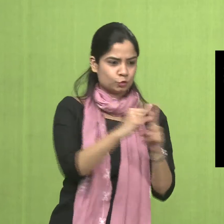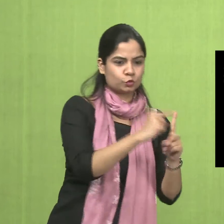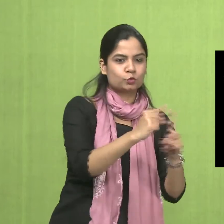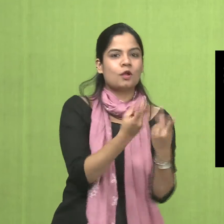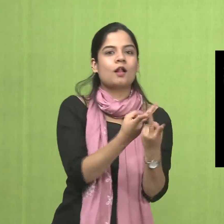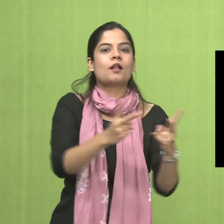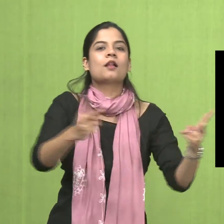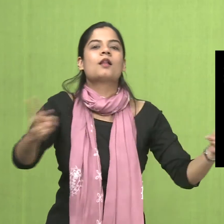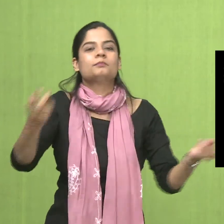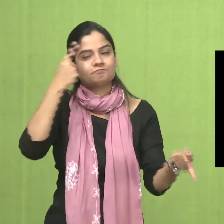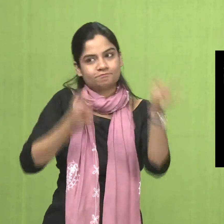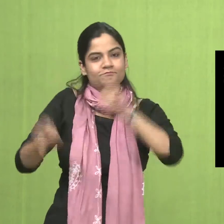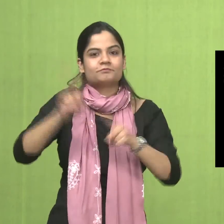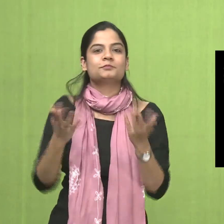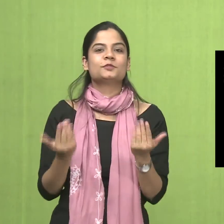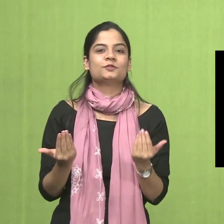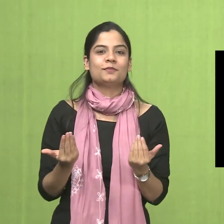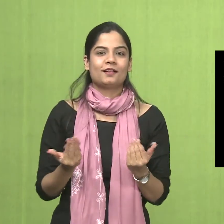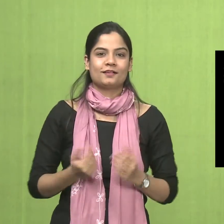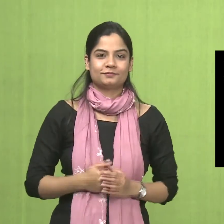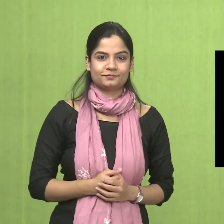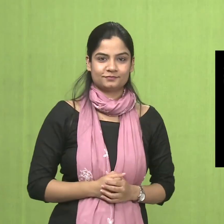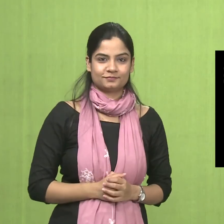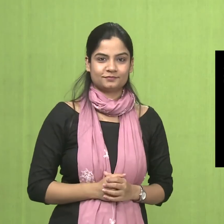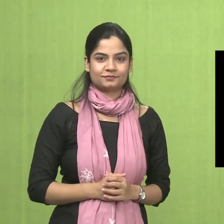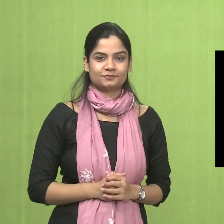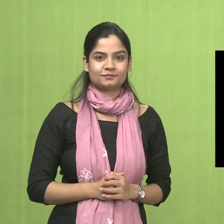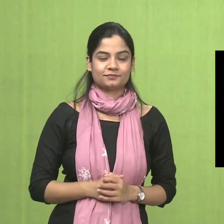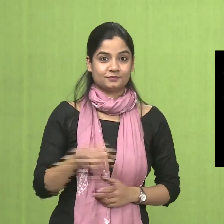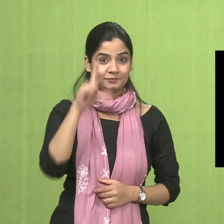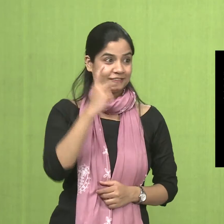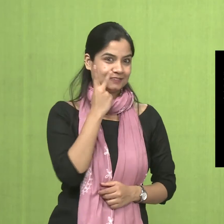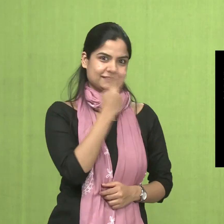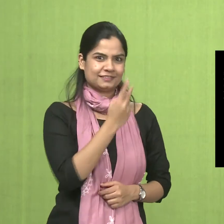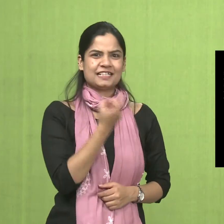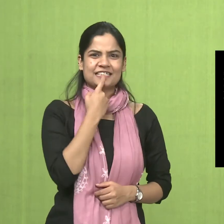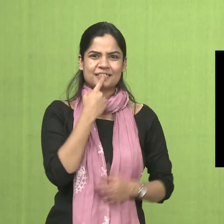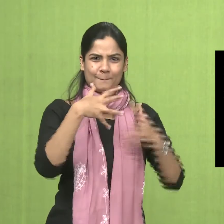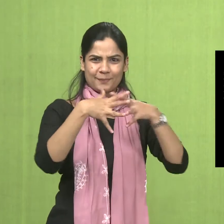single activity, it's always wise to do 2-3 activities at the same time. Using ready to use